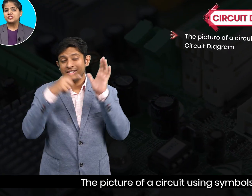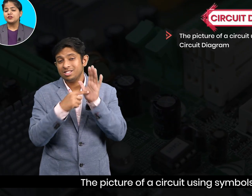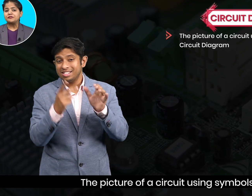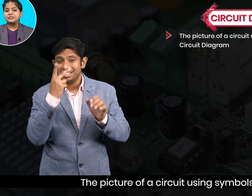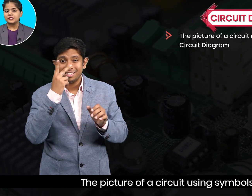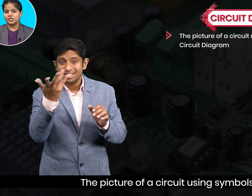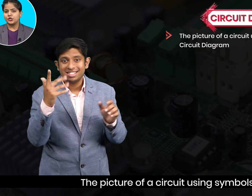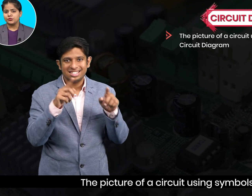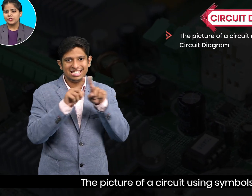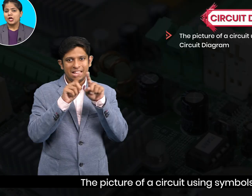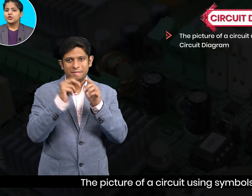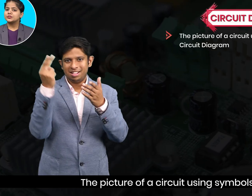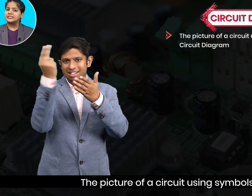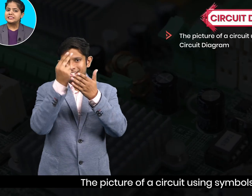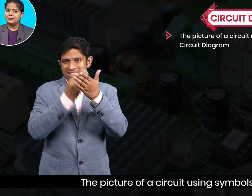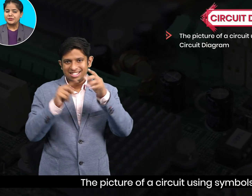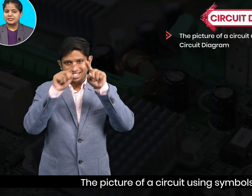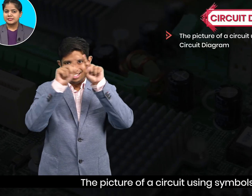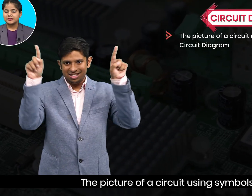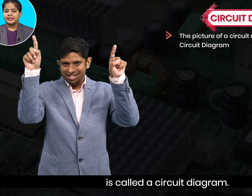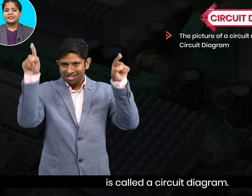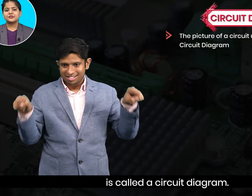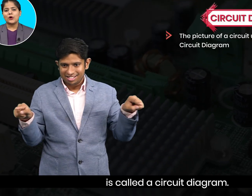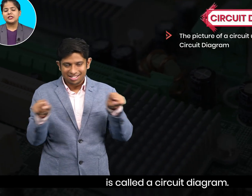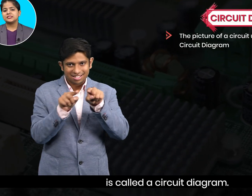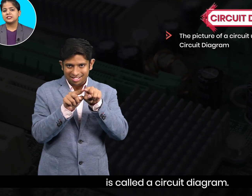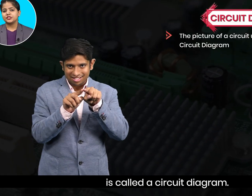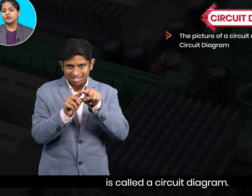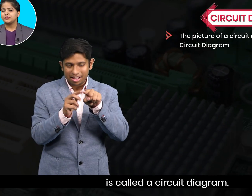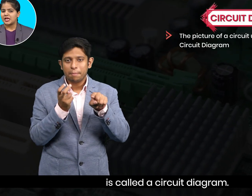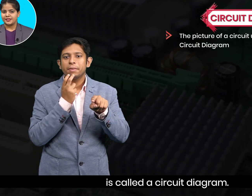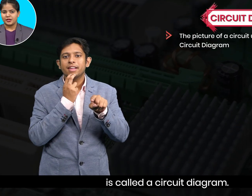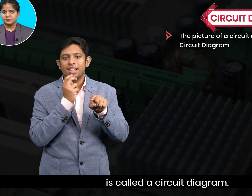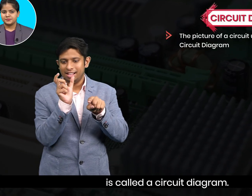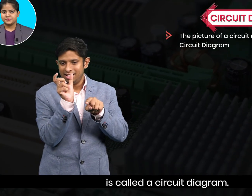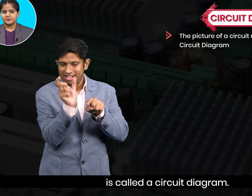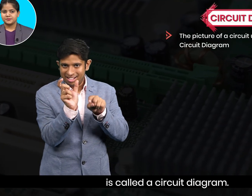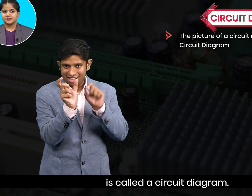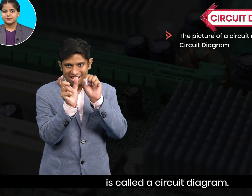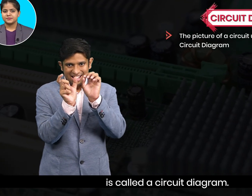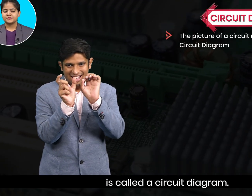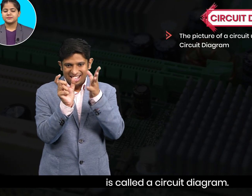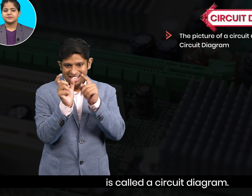The picture of a circuit using symbols is called a circuit diagram.